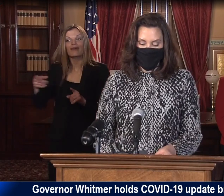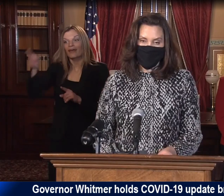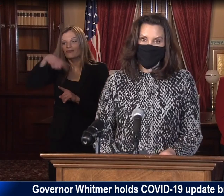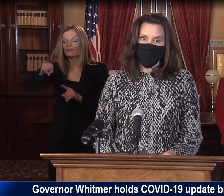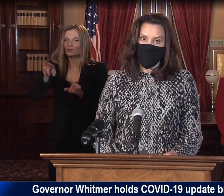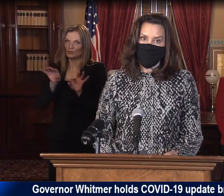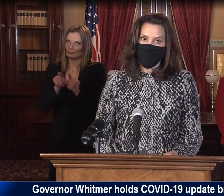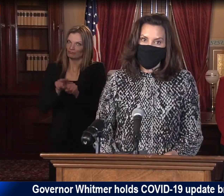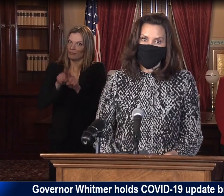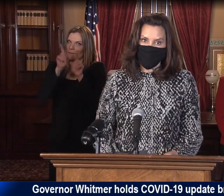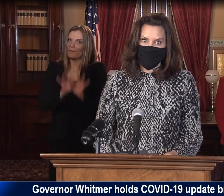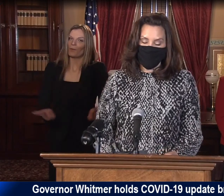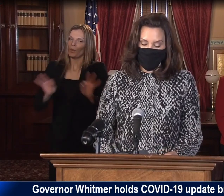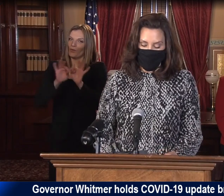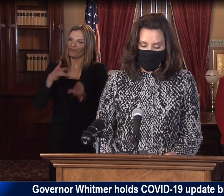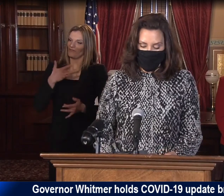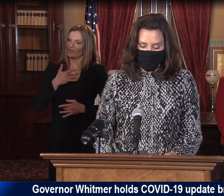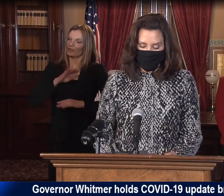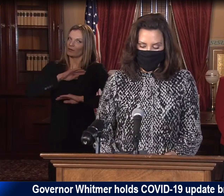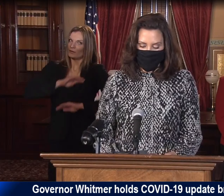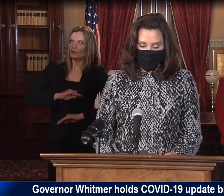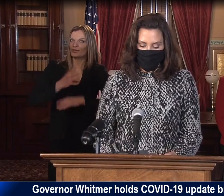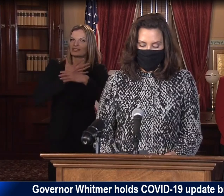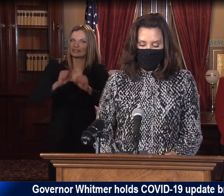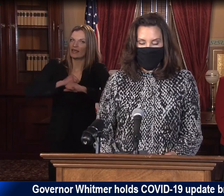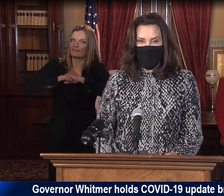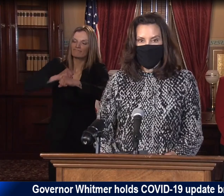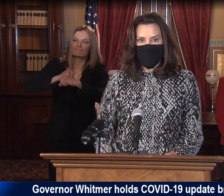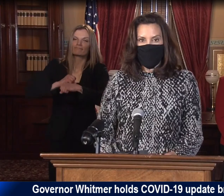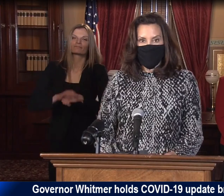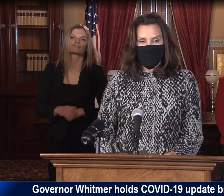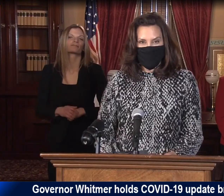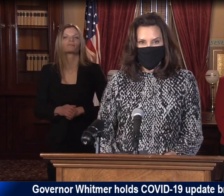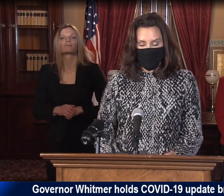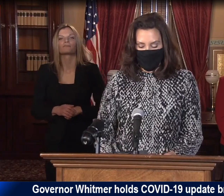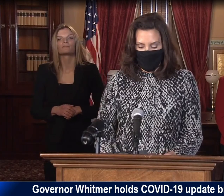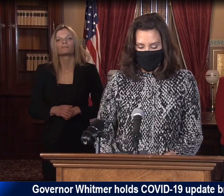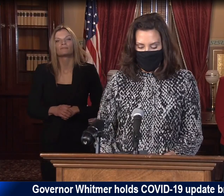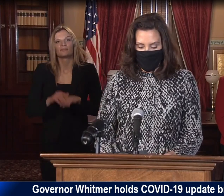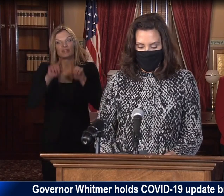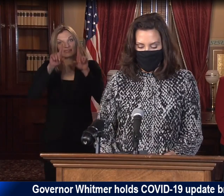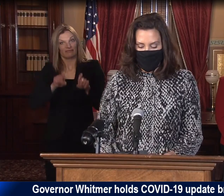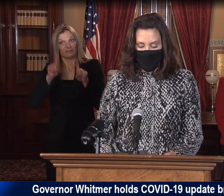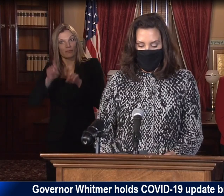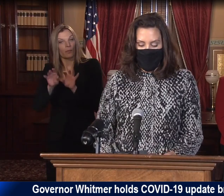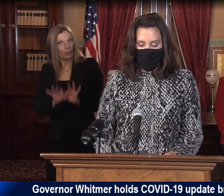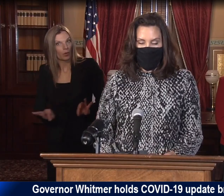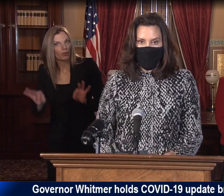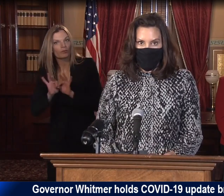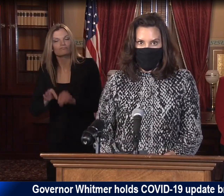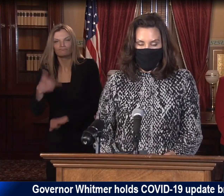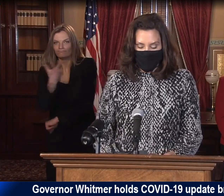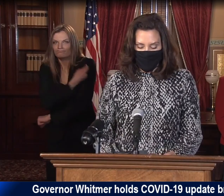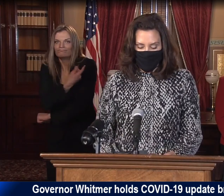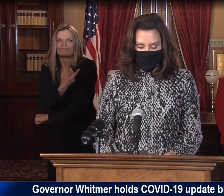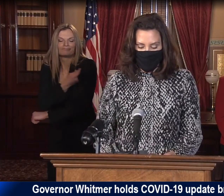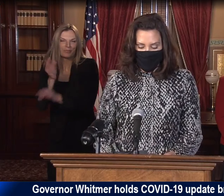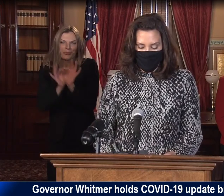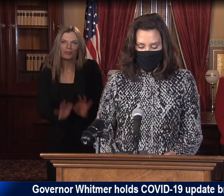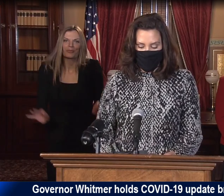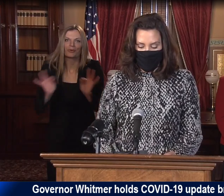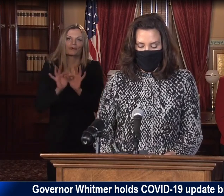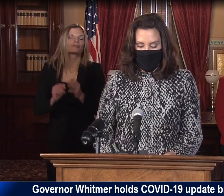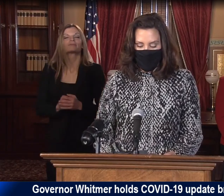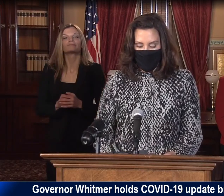staff deserves to know that they are safe at work. On top of testing and vaccinations, we will work with districts